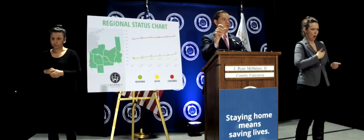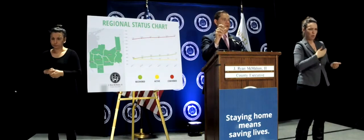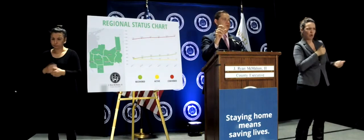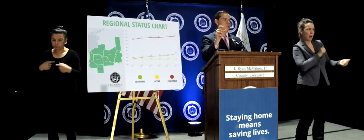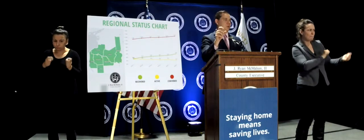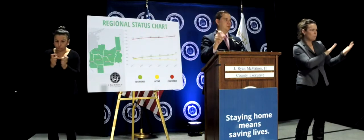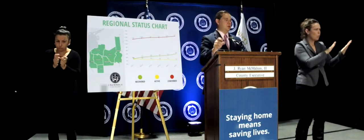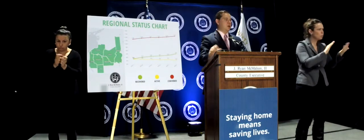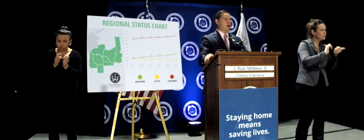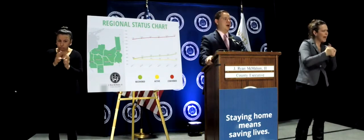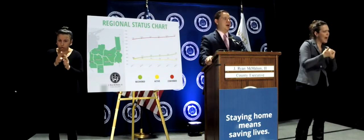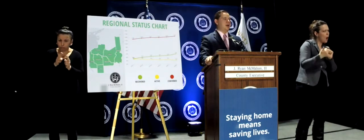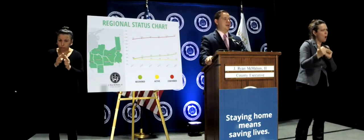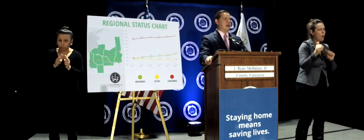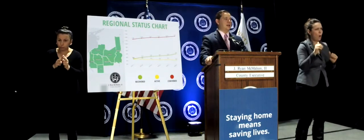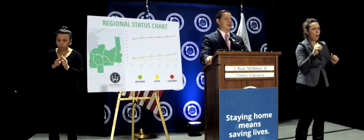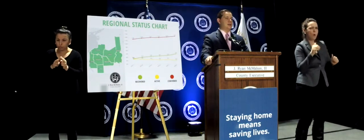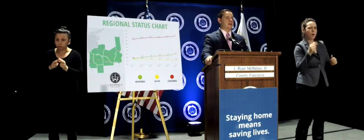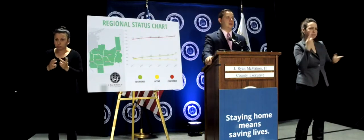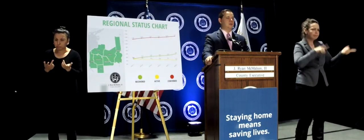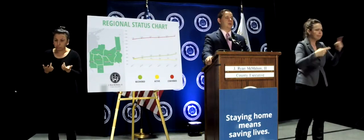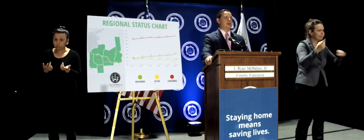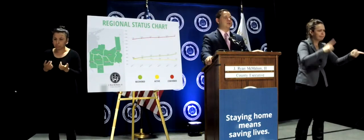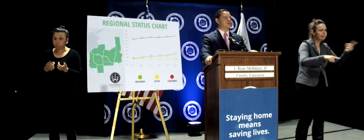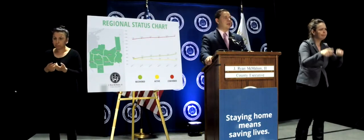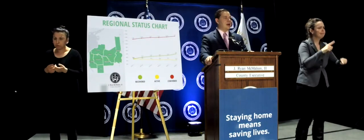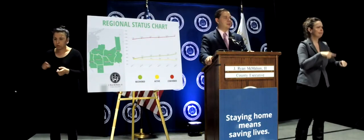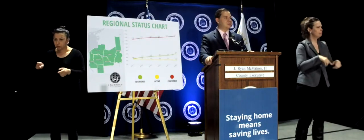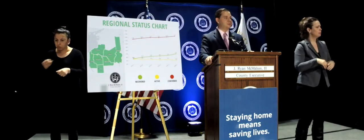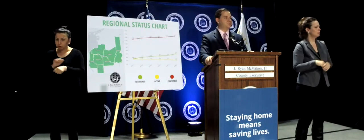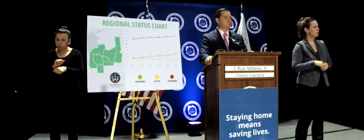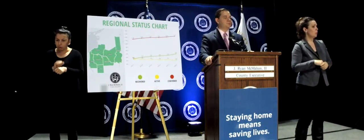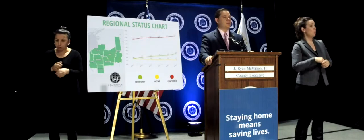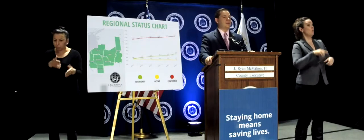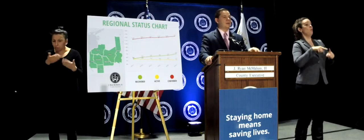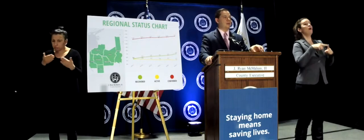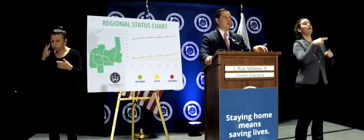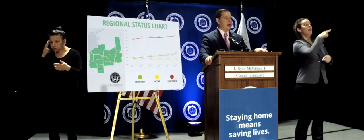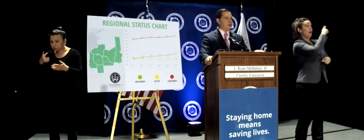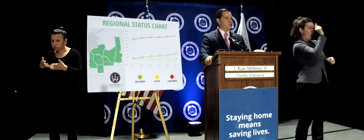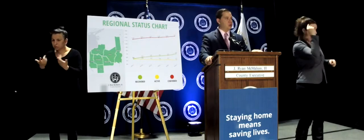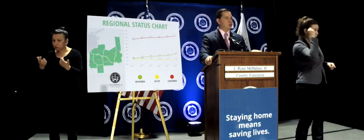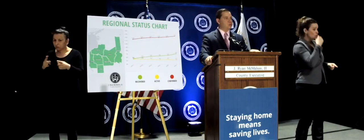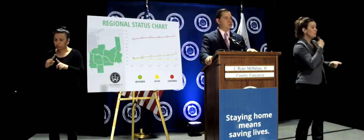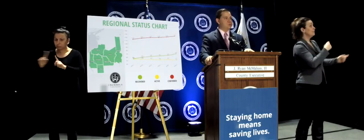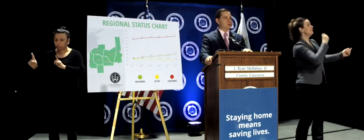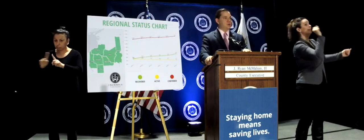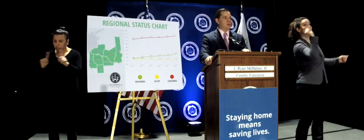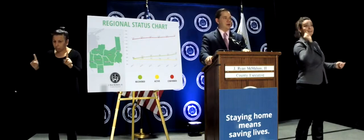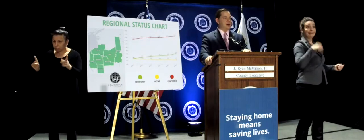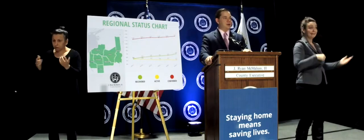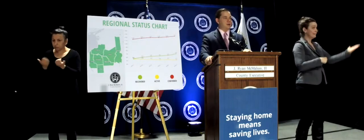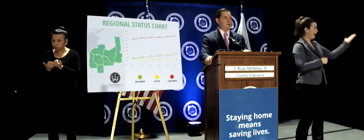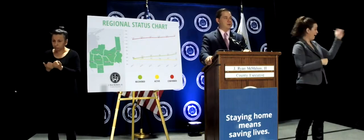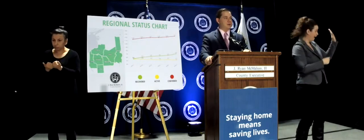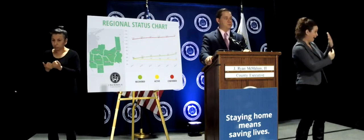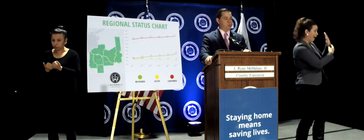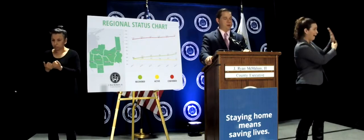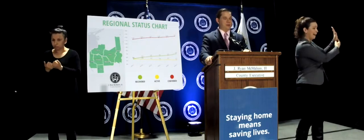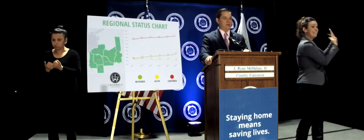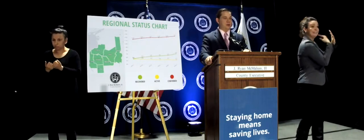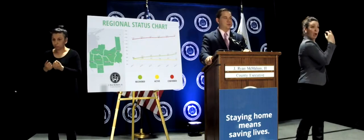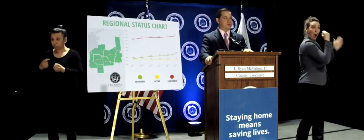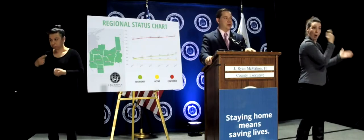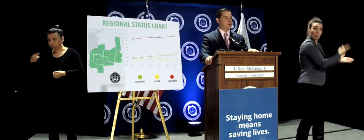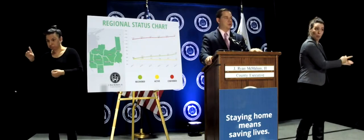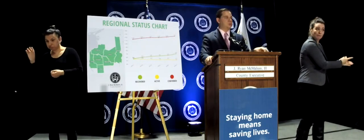jobs under phase one? And when the answer is yes, and then the data shows that it's